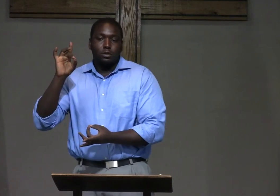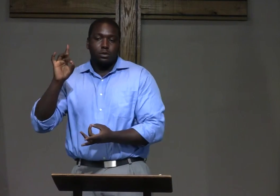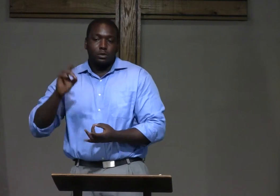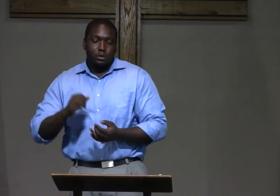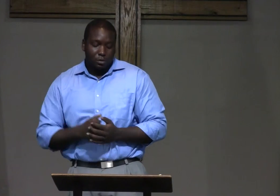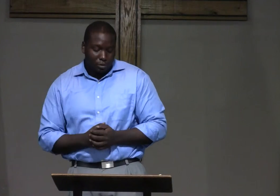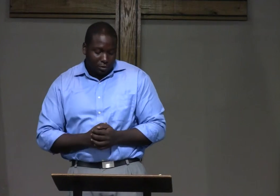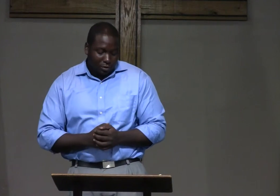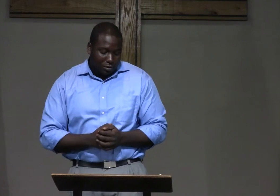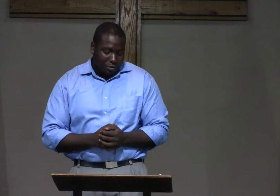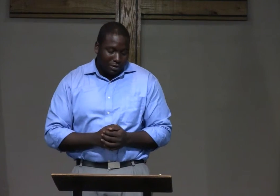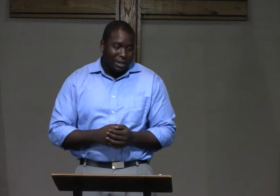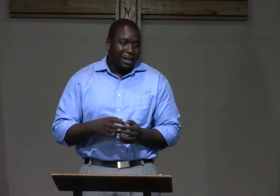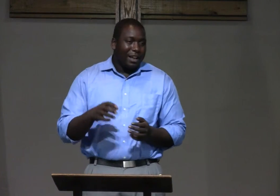of the Holy Ghost.